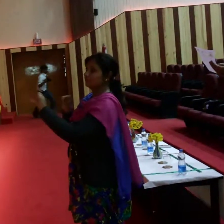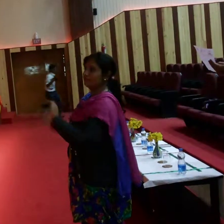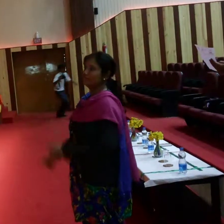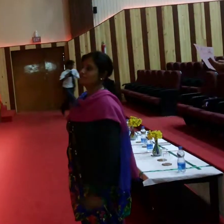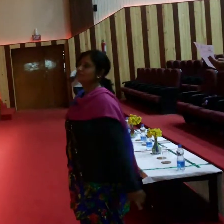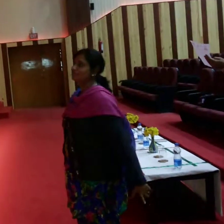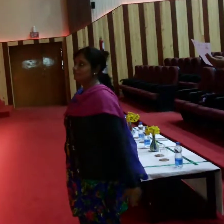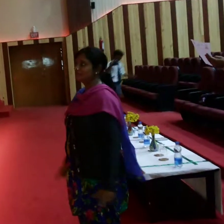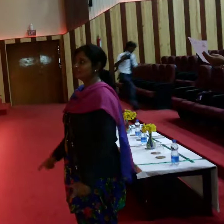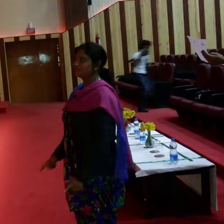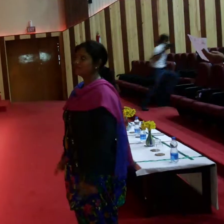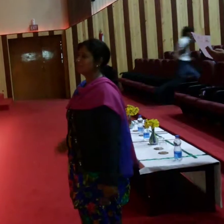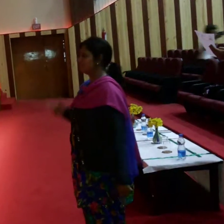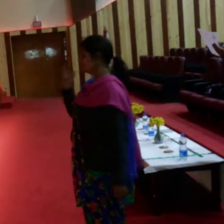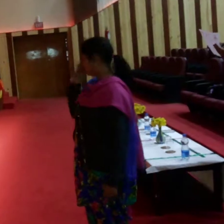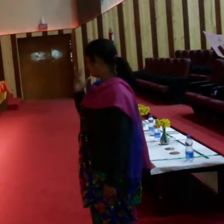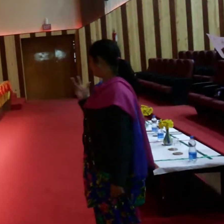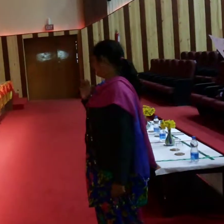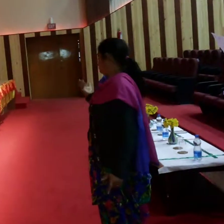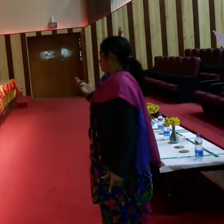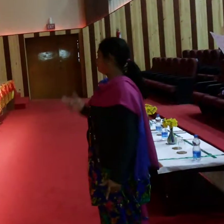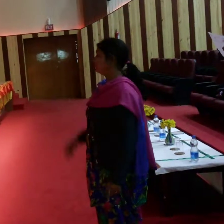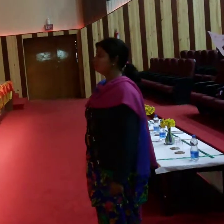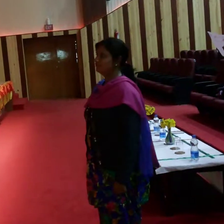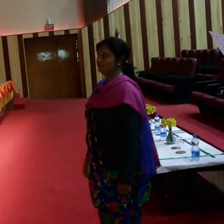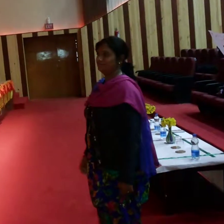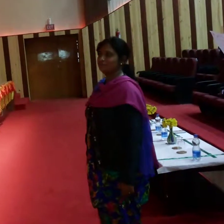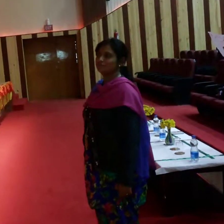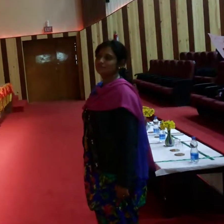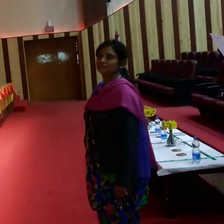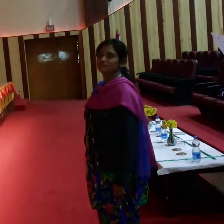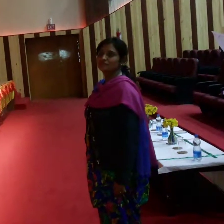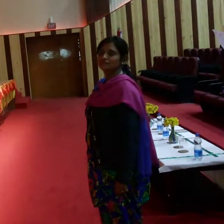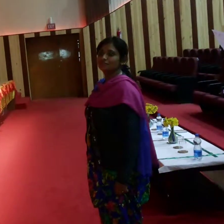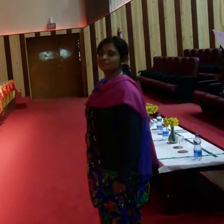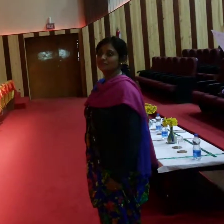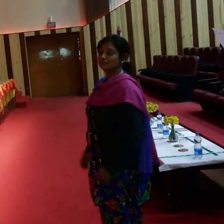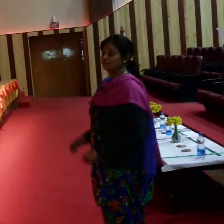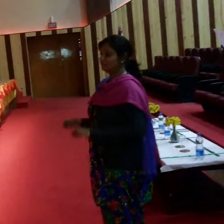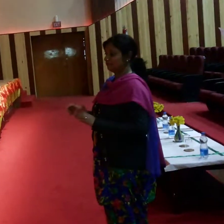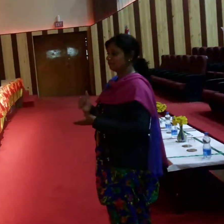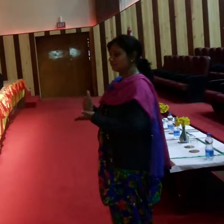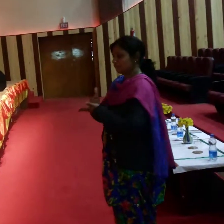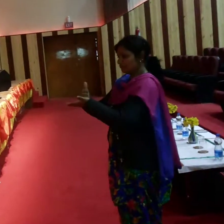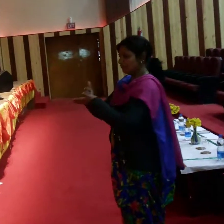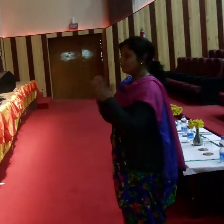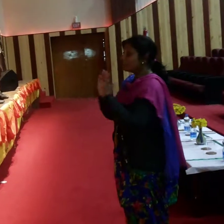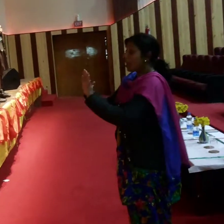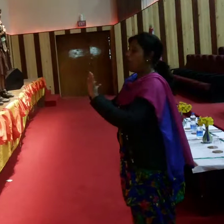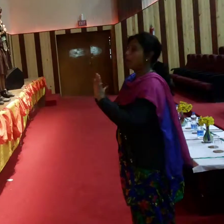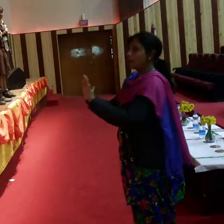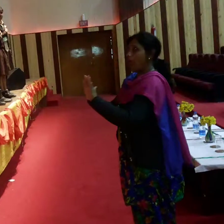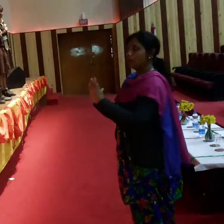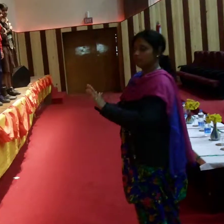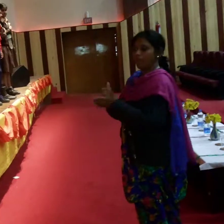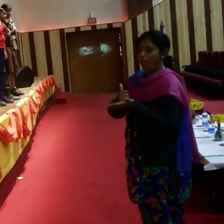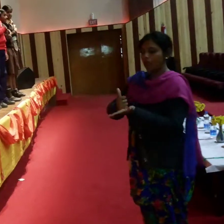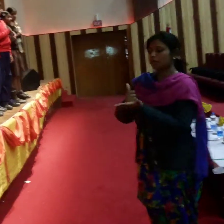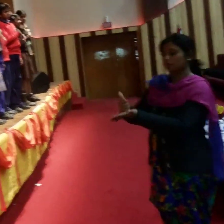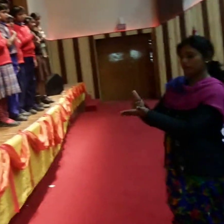choose the unknown. Path. Appreciate